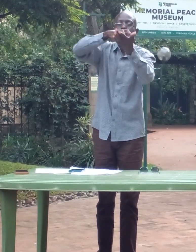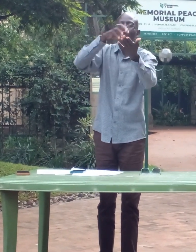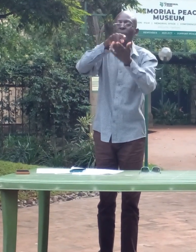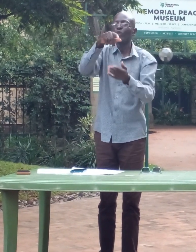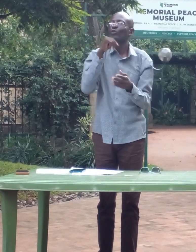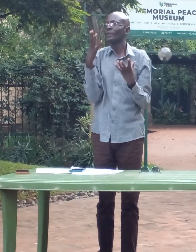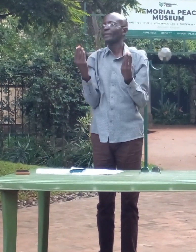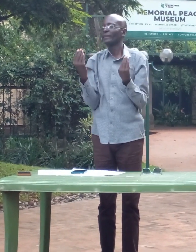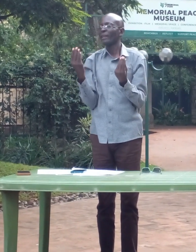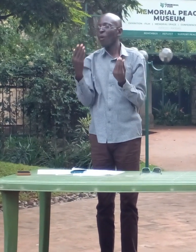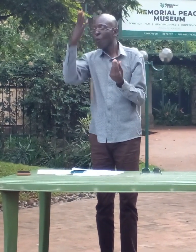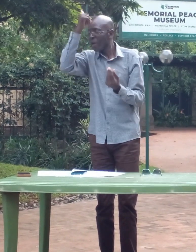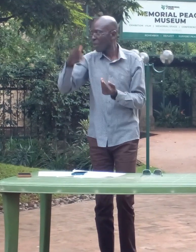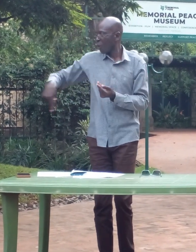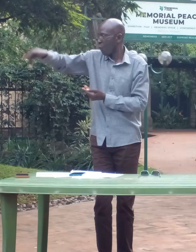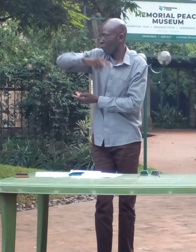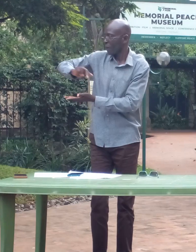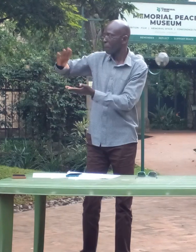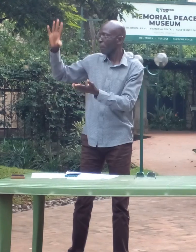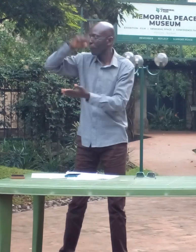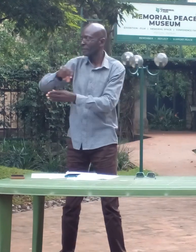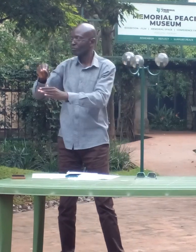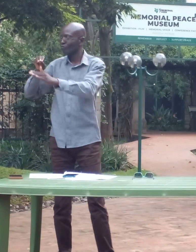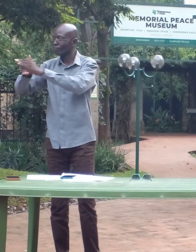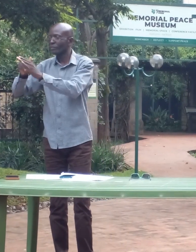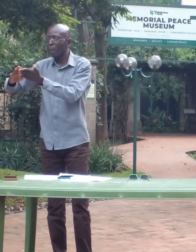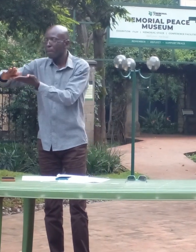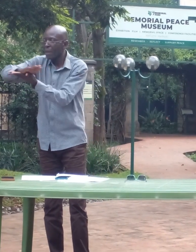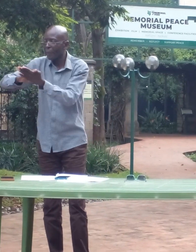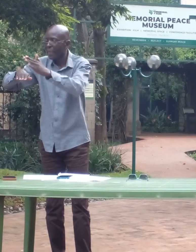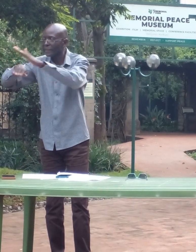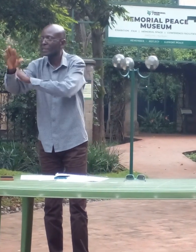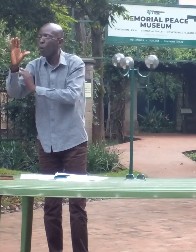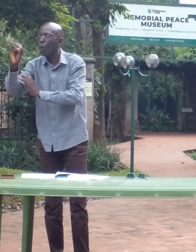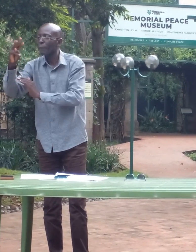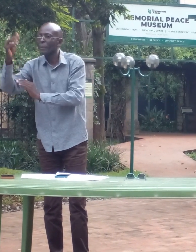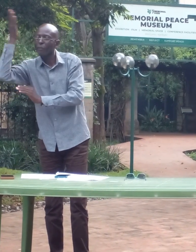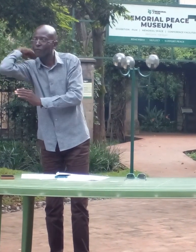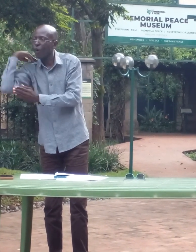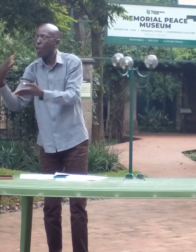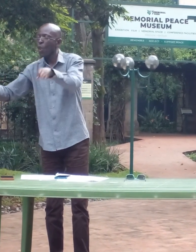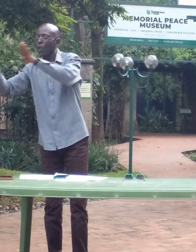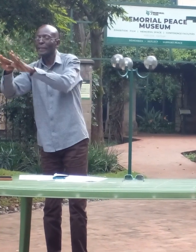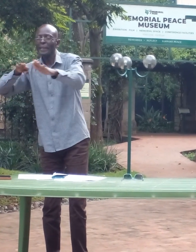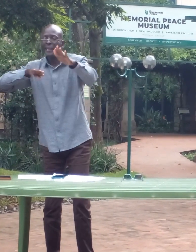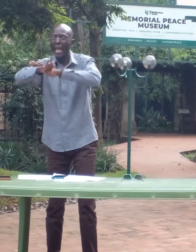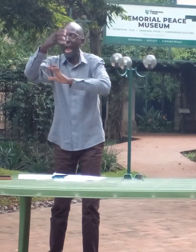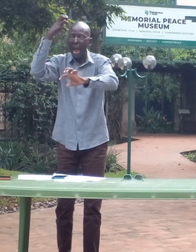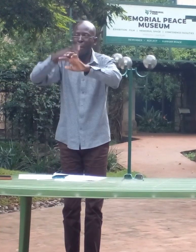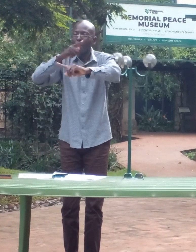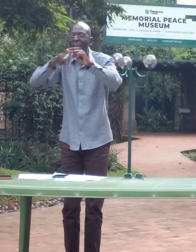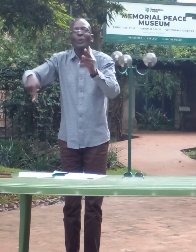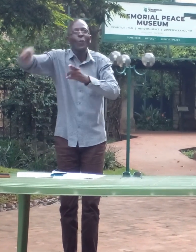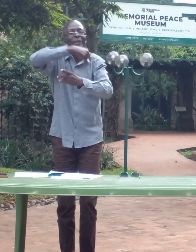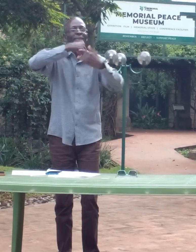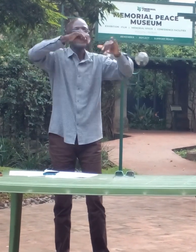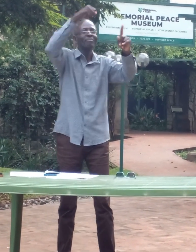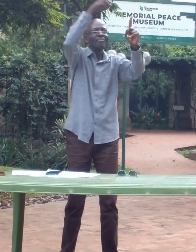100%. We're getting a position right now, it's not easy because the preliminary